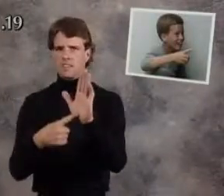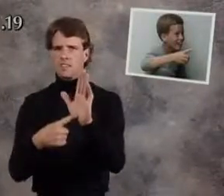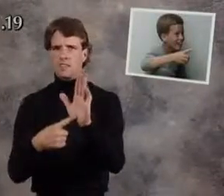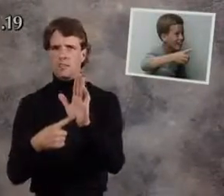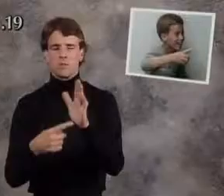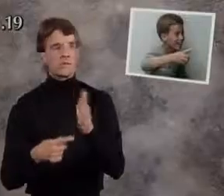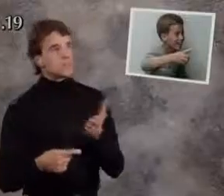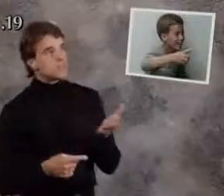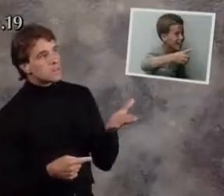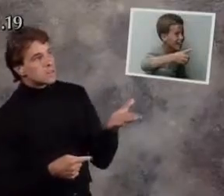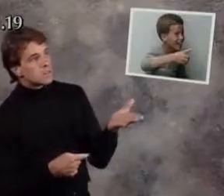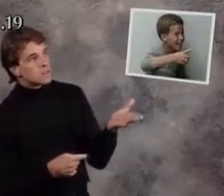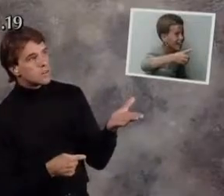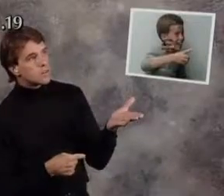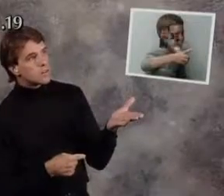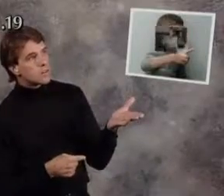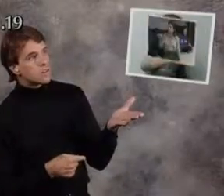Here's another example.